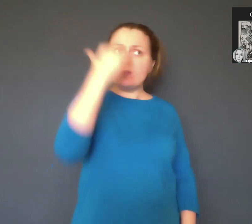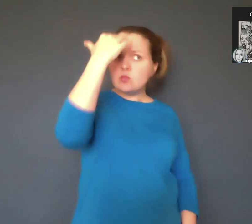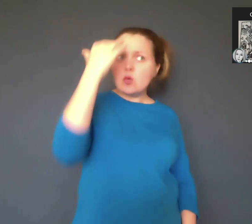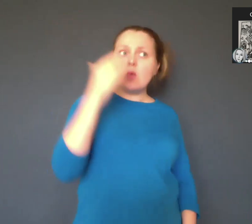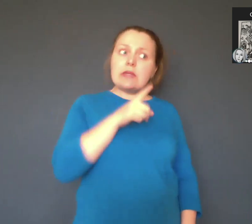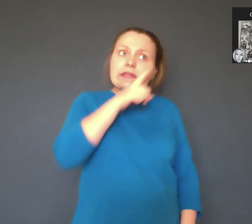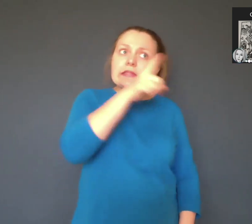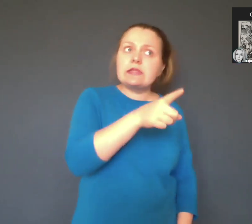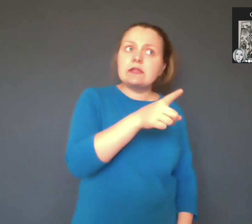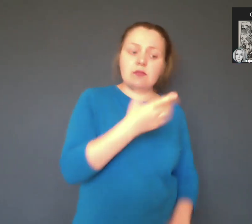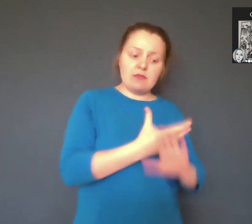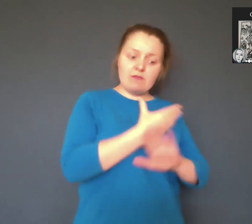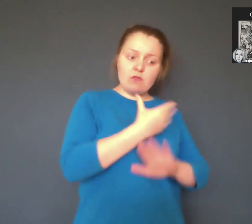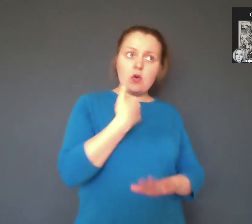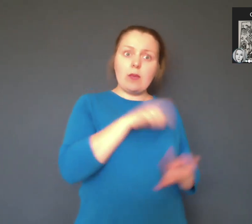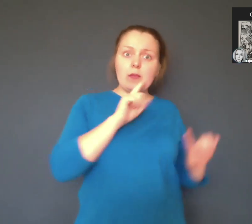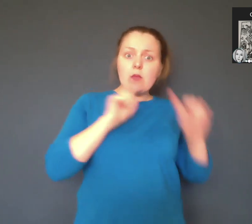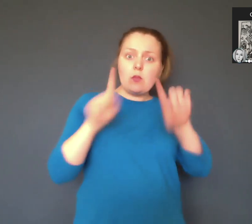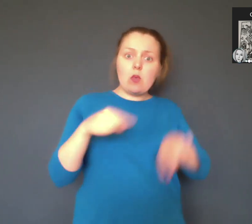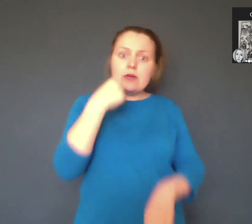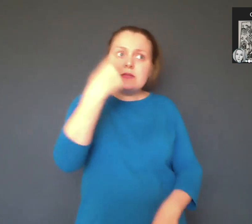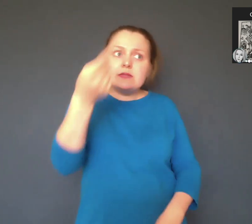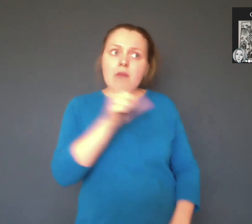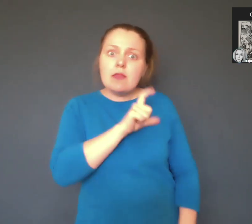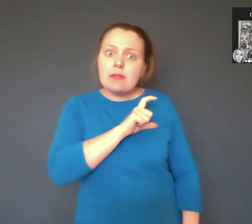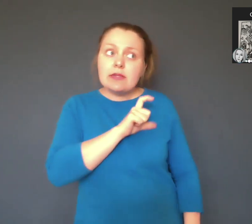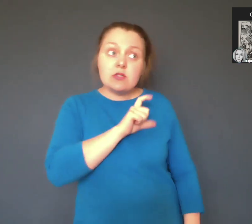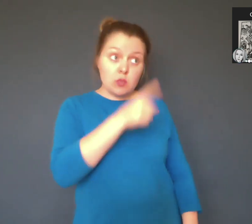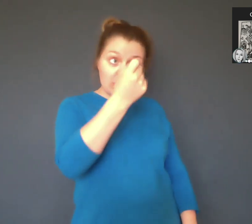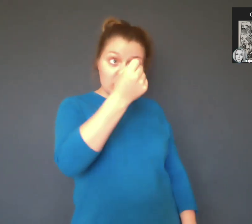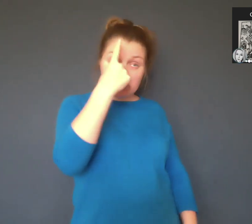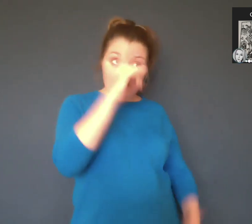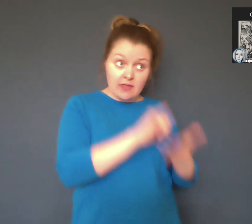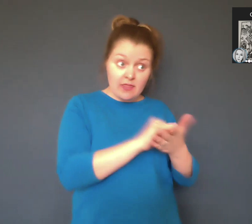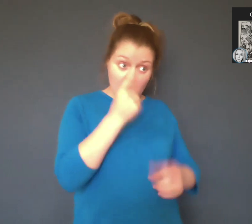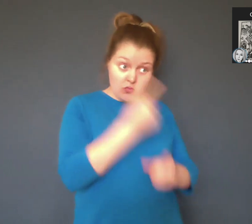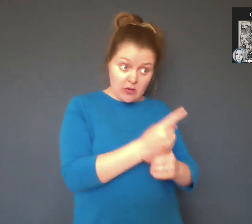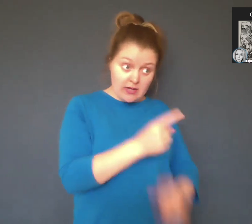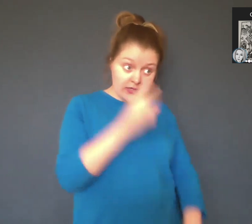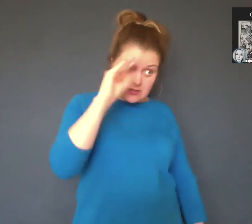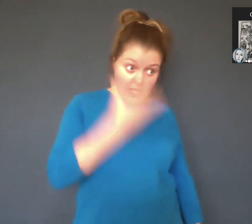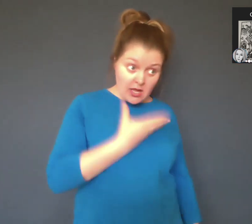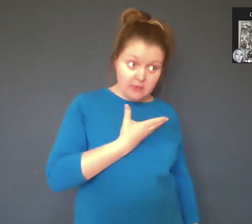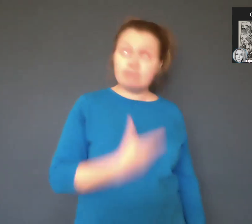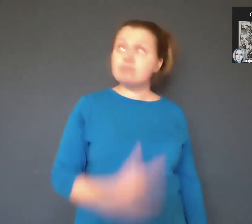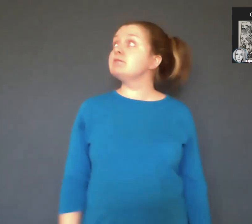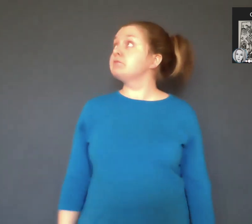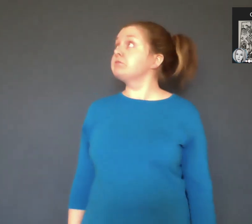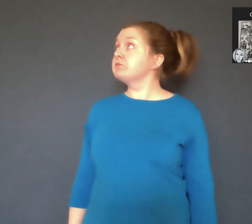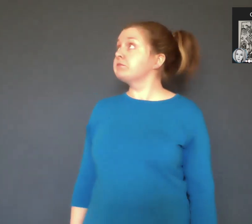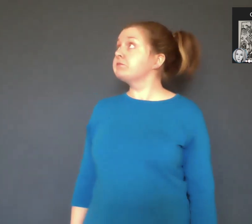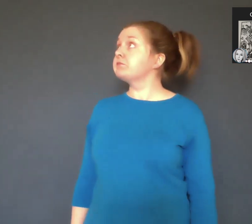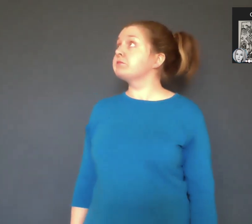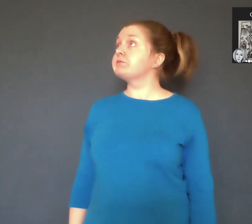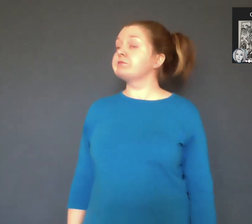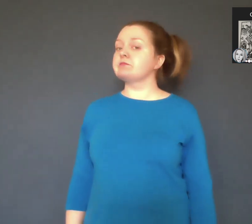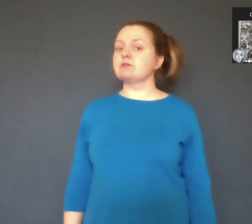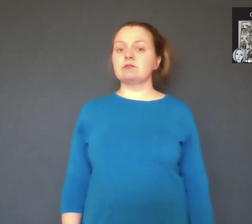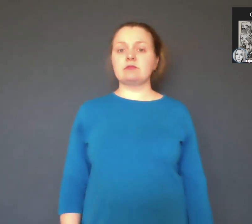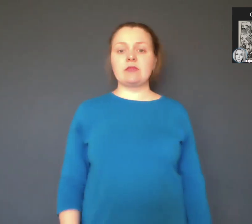son?" Harvey nodded. "It sounds like something I made up, I know, but it's not. I swear it's not." "Come on, sweetie," his